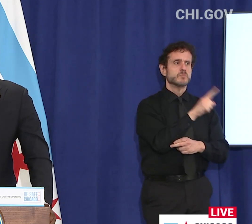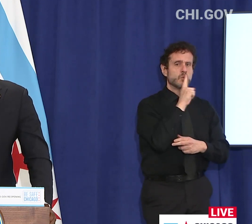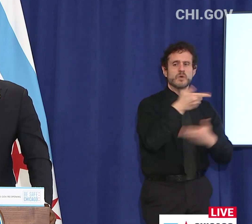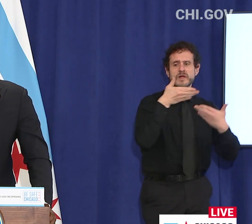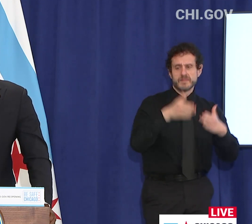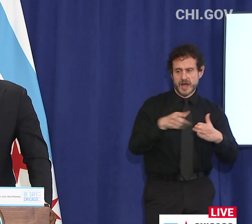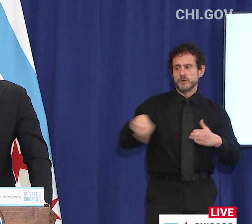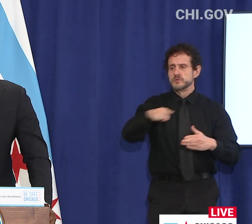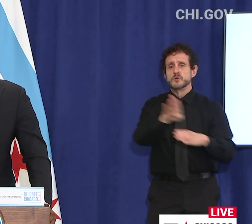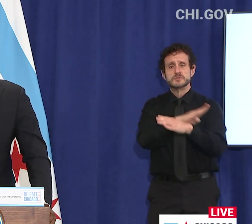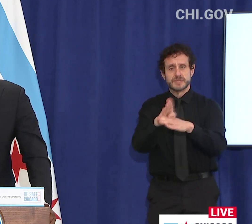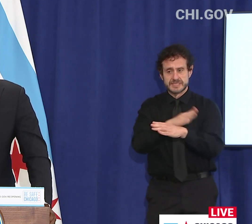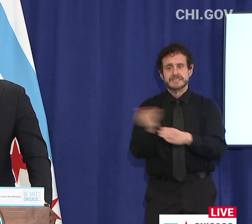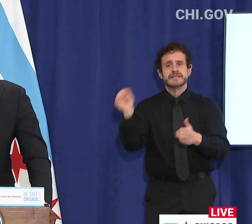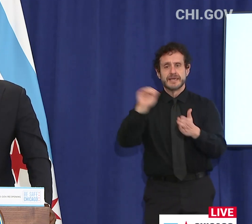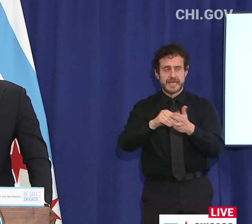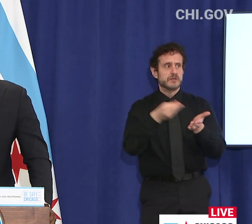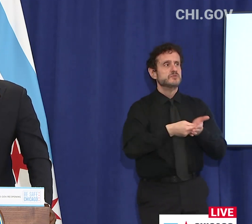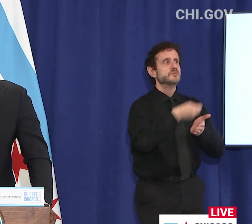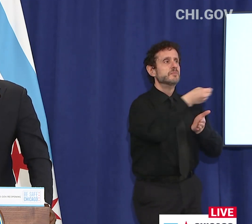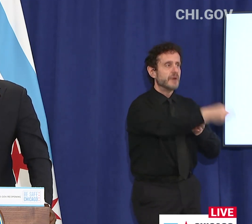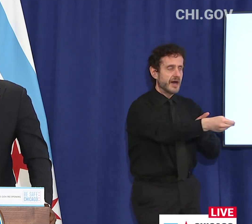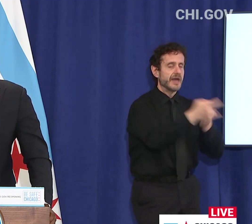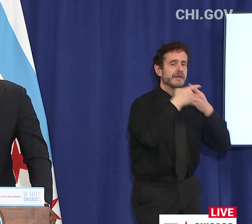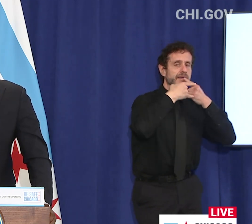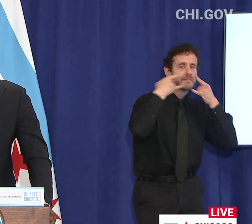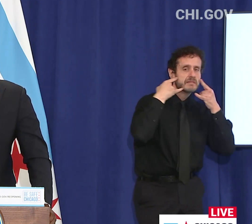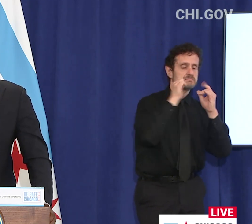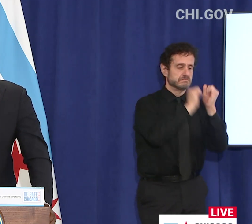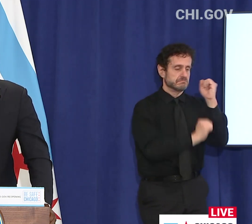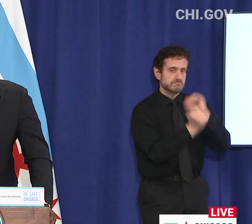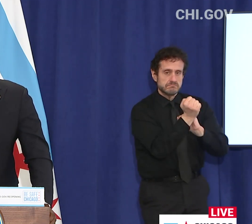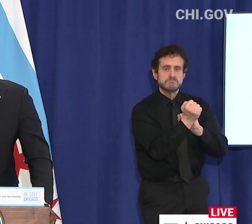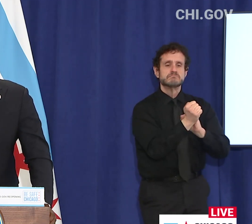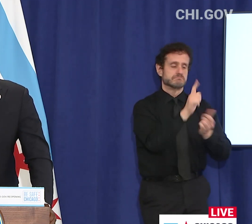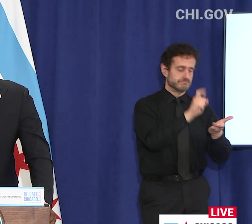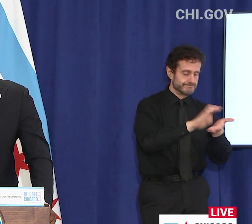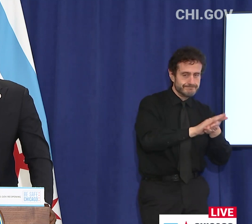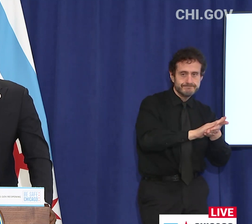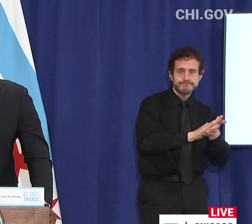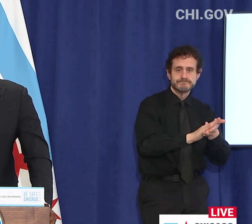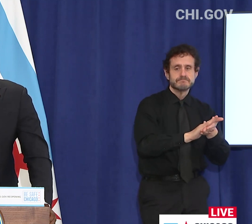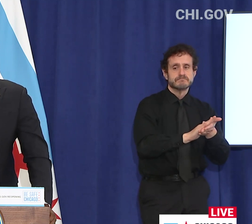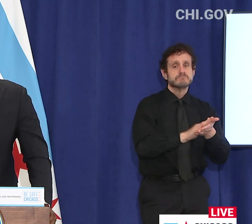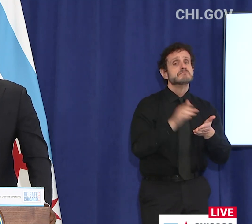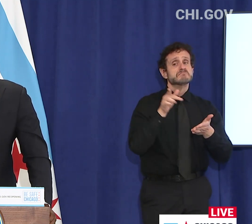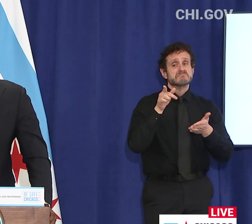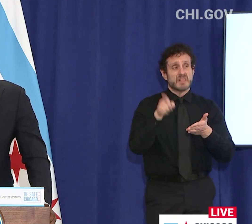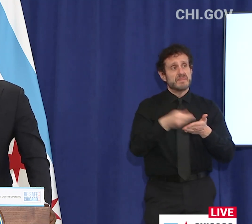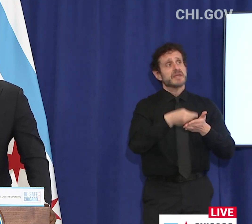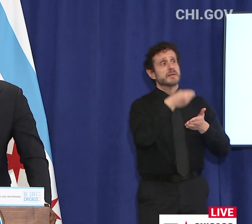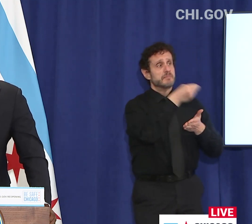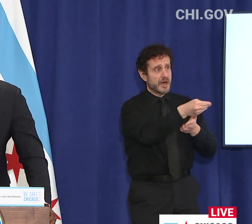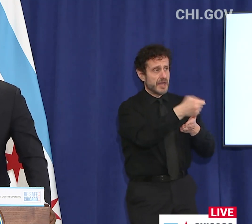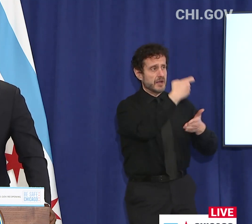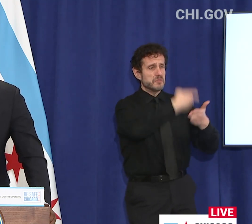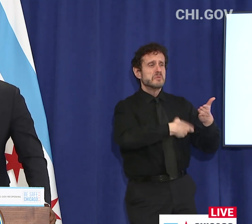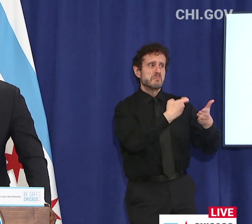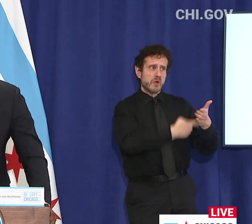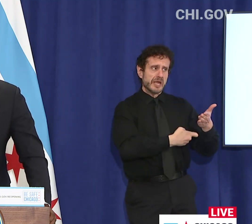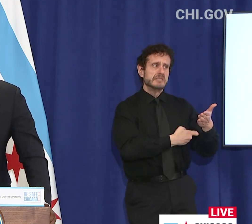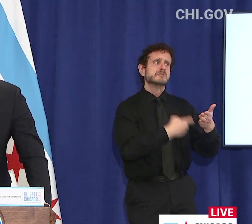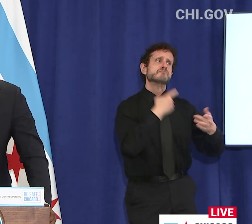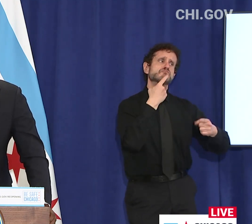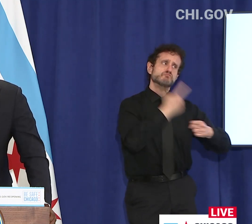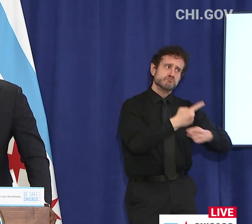with the Chicago PPE market, small businesses and nonprofits can easily and affordably access the equipment